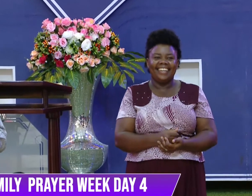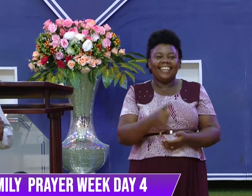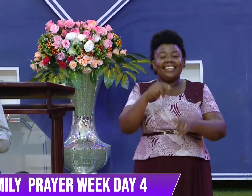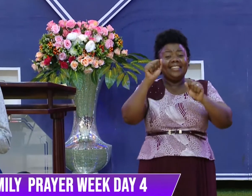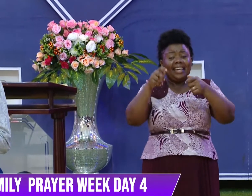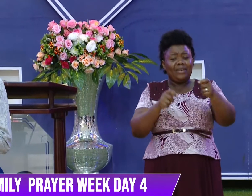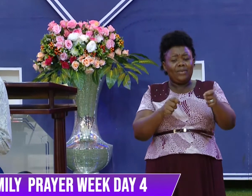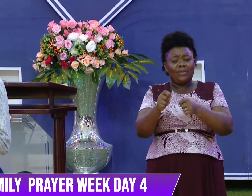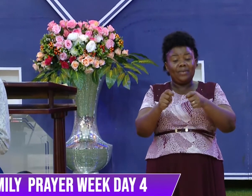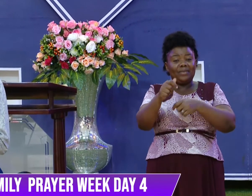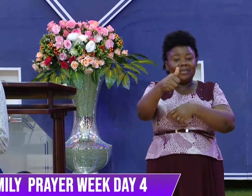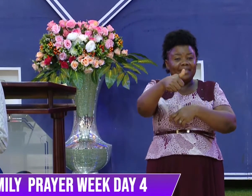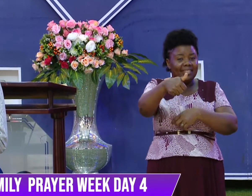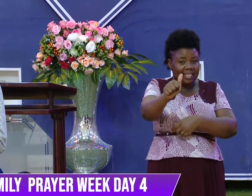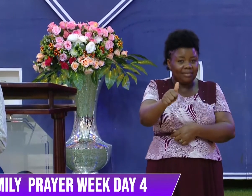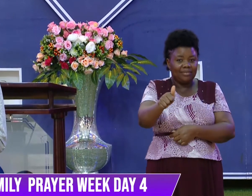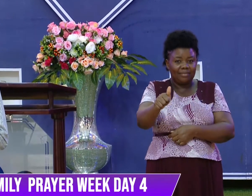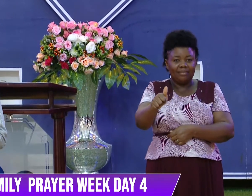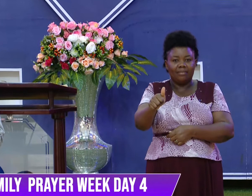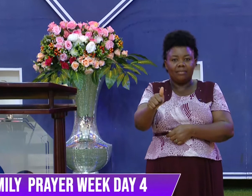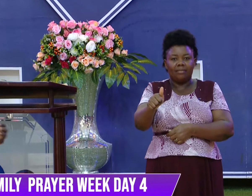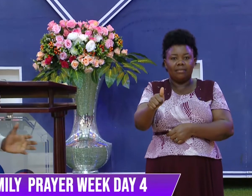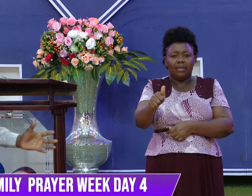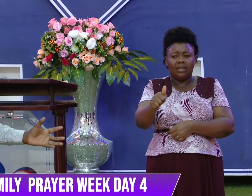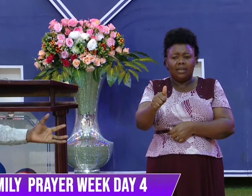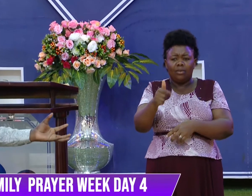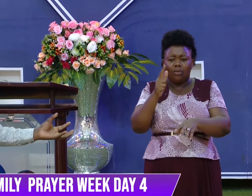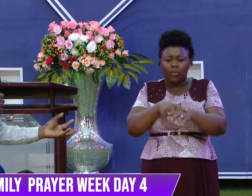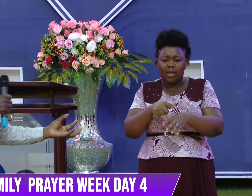gospel. When you can control yourself.